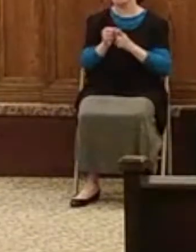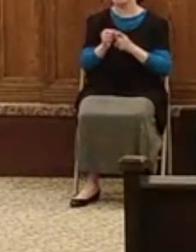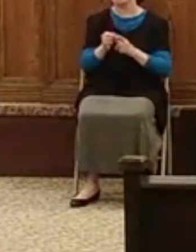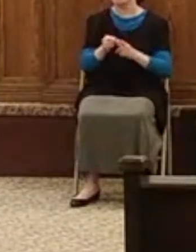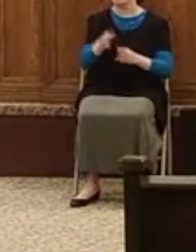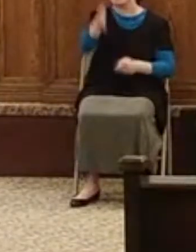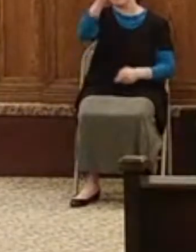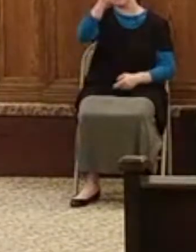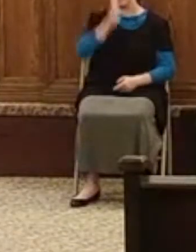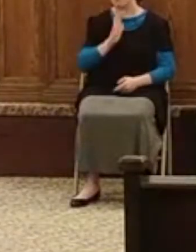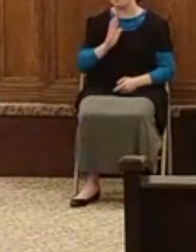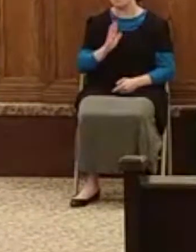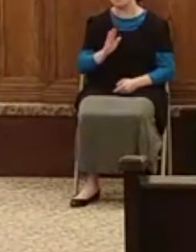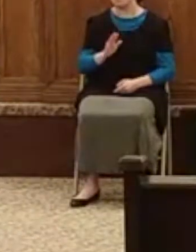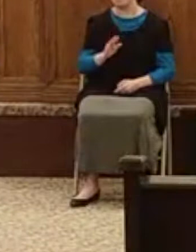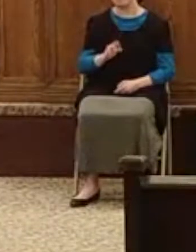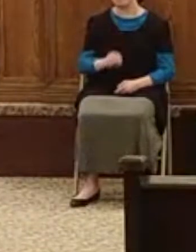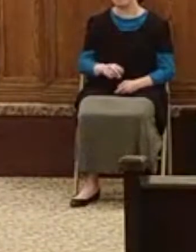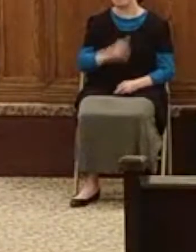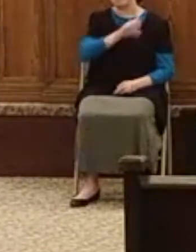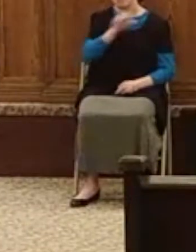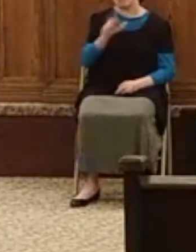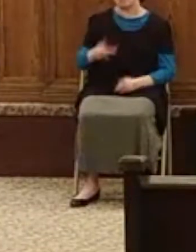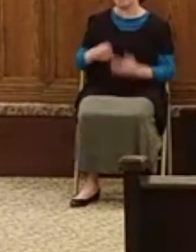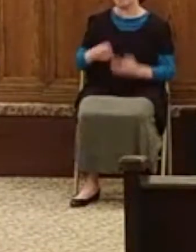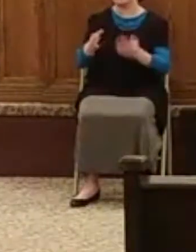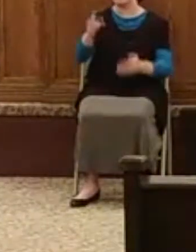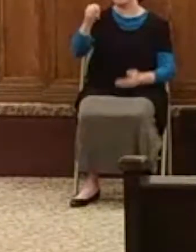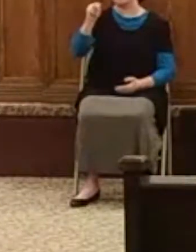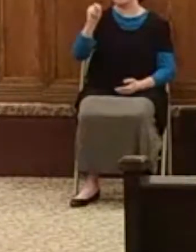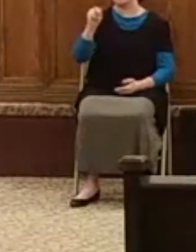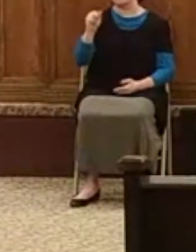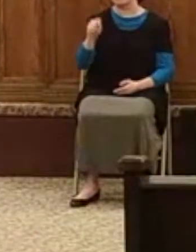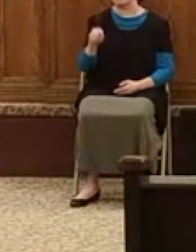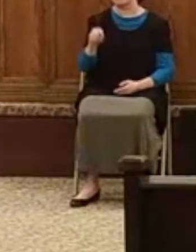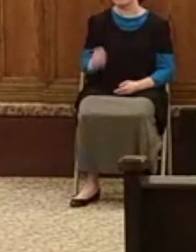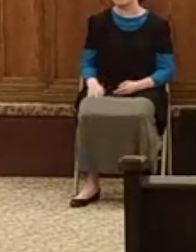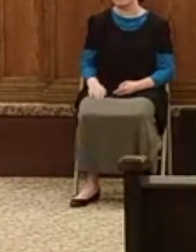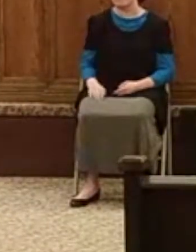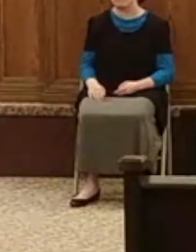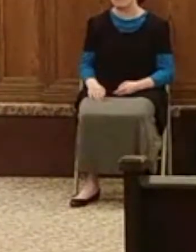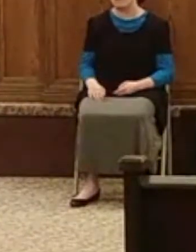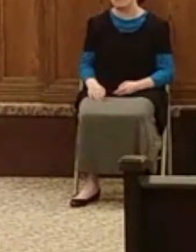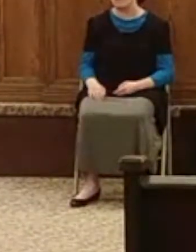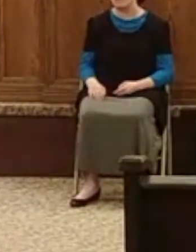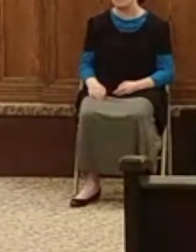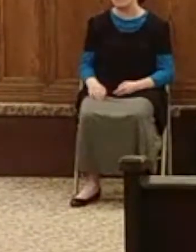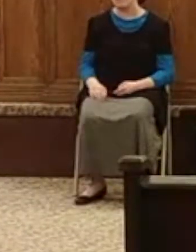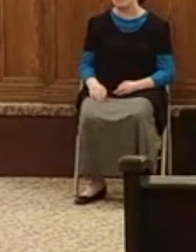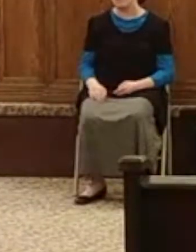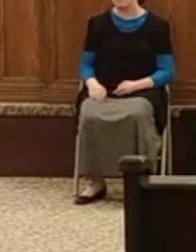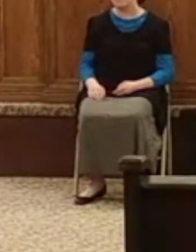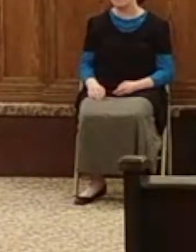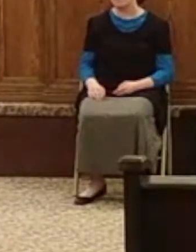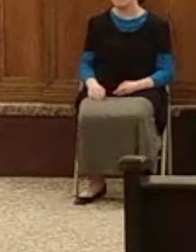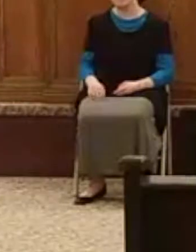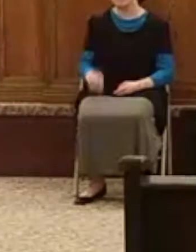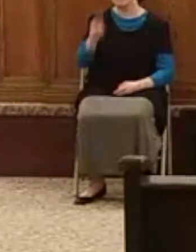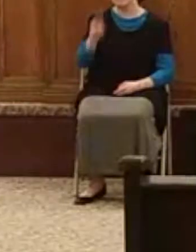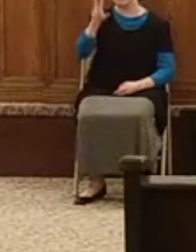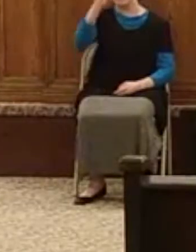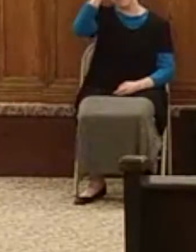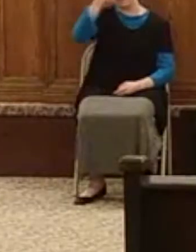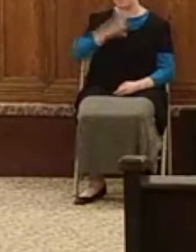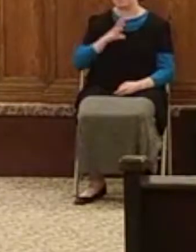in 2 Samuel chapter 12, when the Lord sent Nathan unto David, and he came unto him and said unto him, there